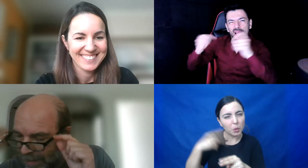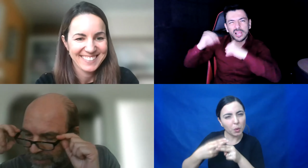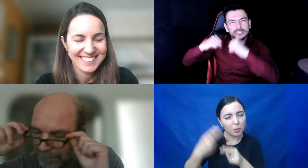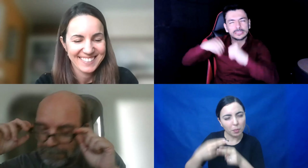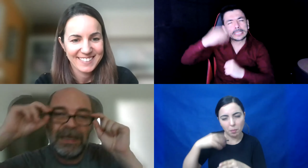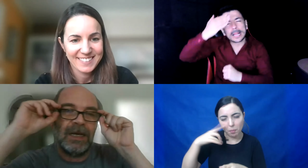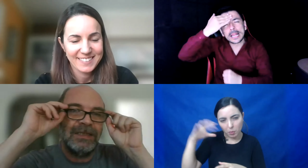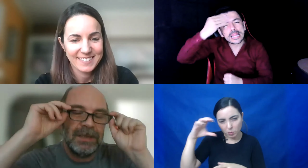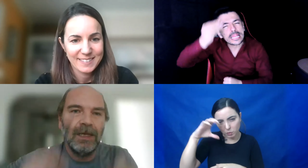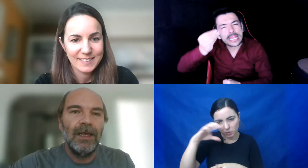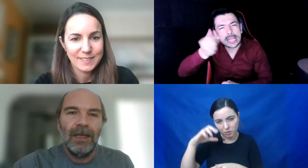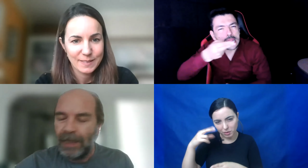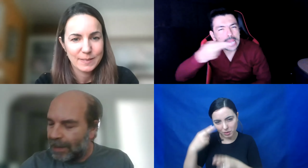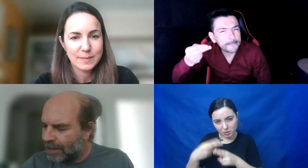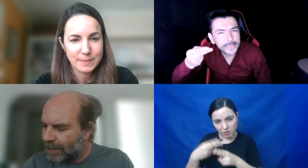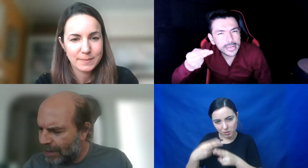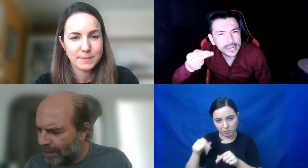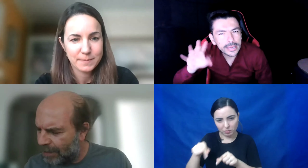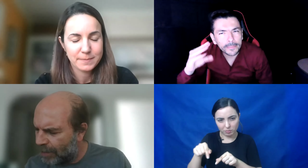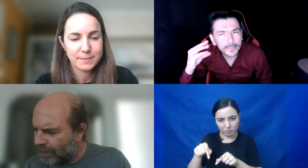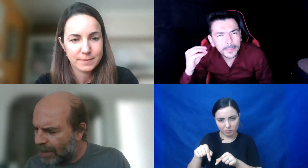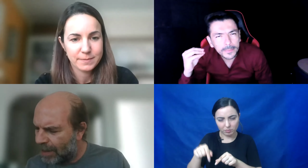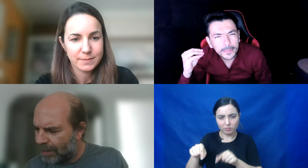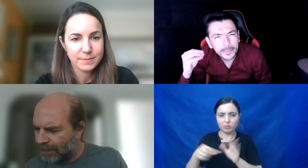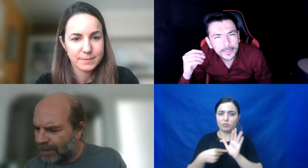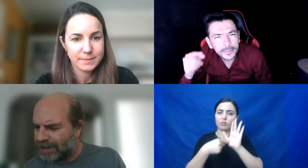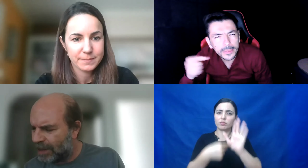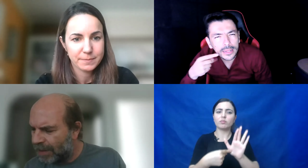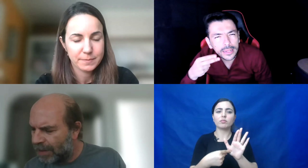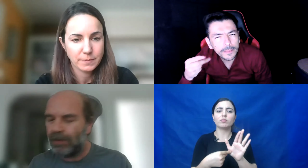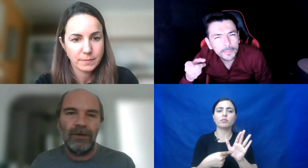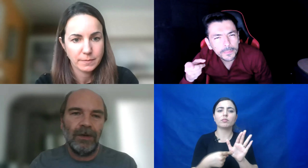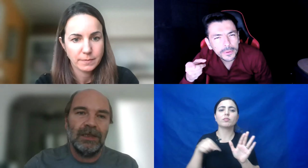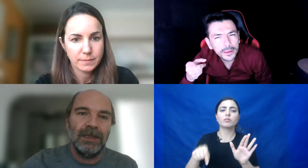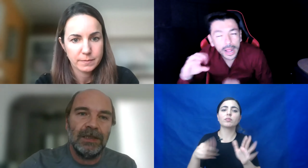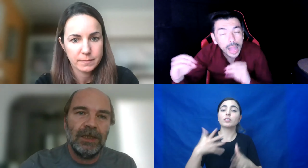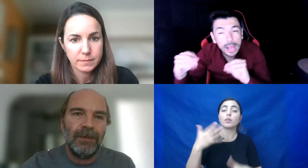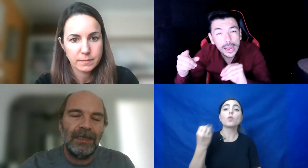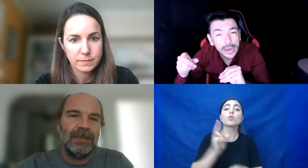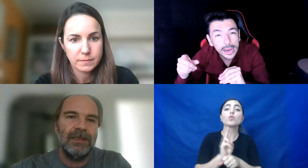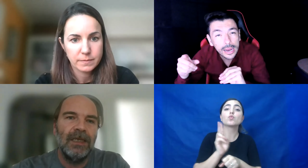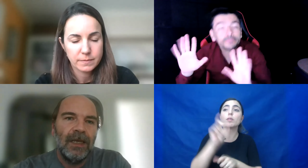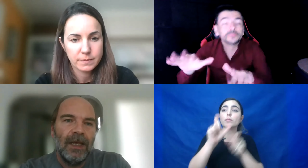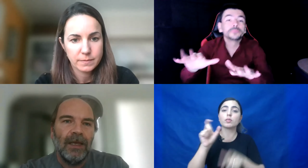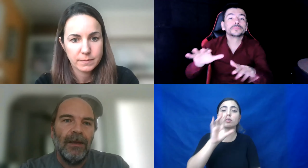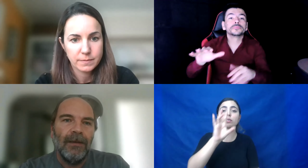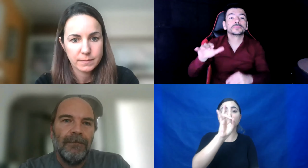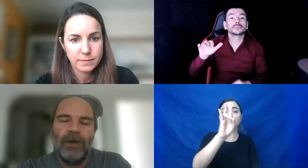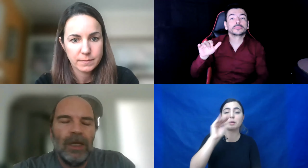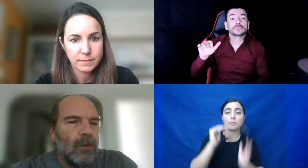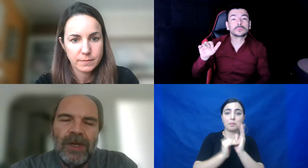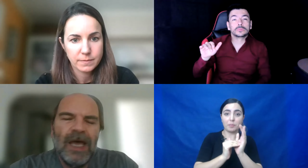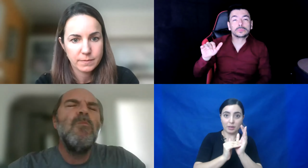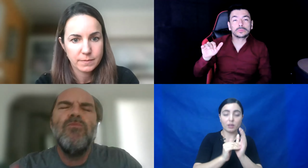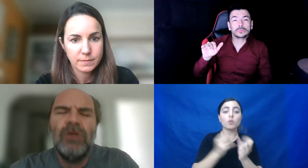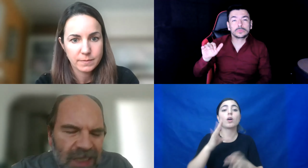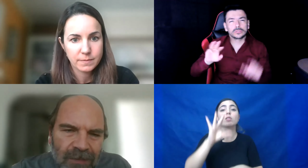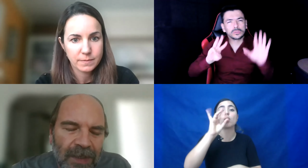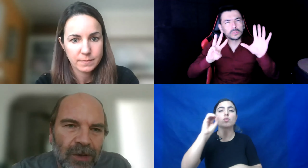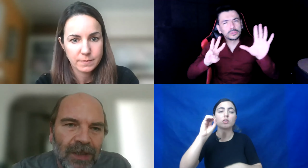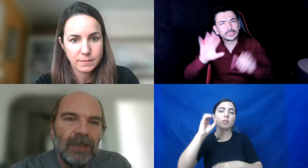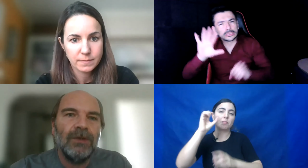fund this software. But here in Ecuador, there is a software that has